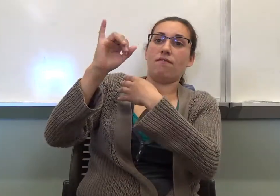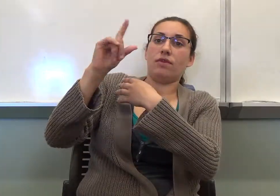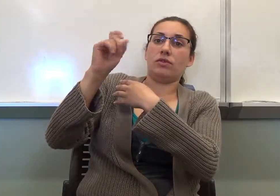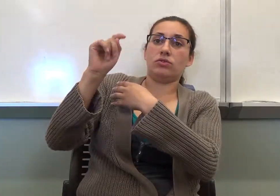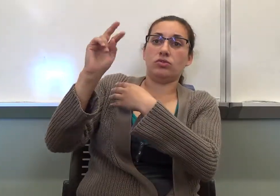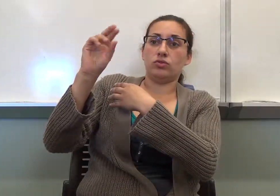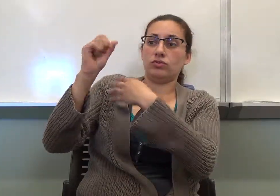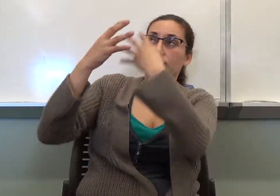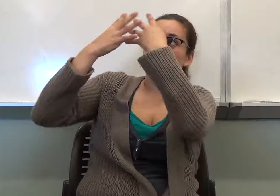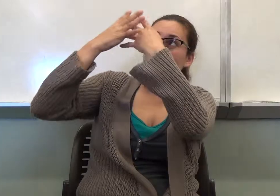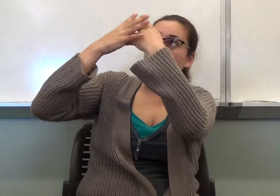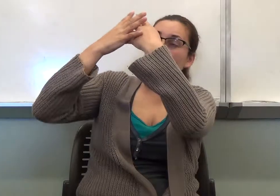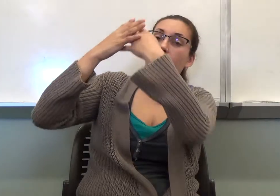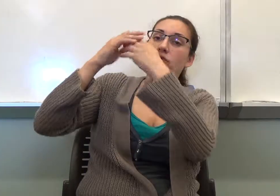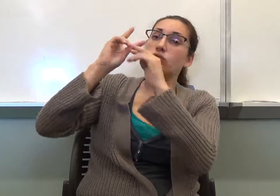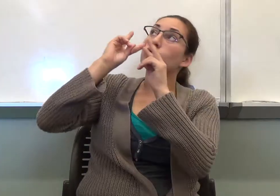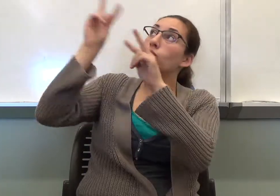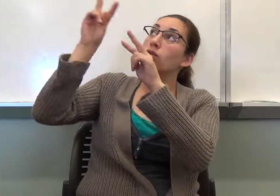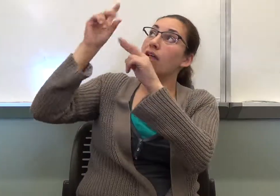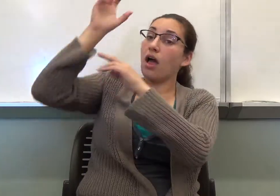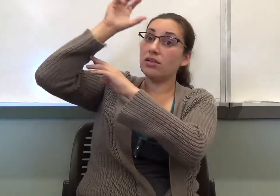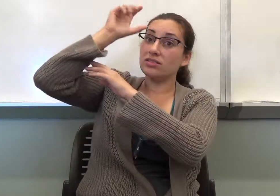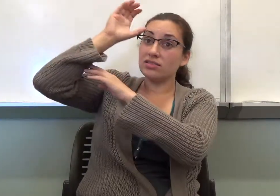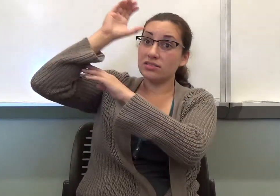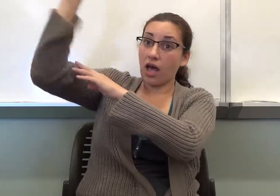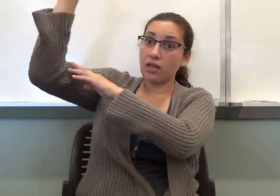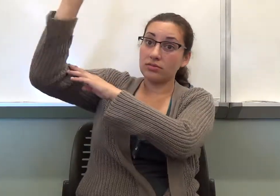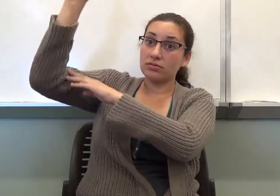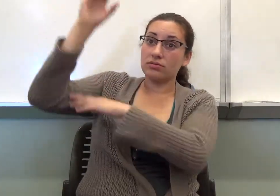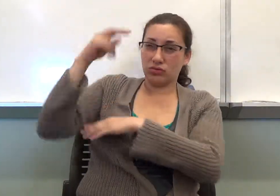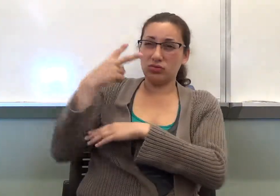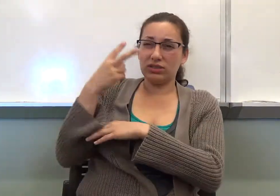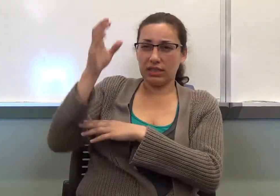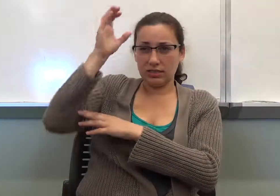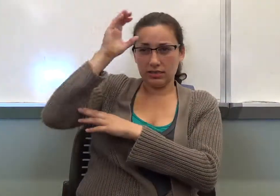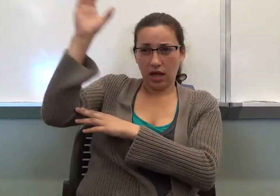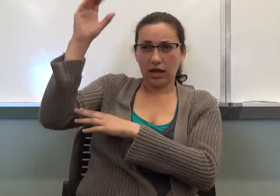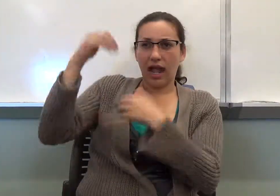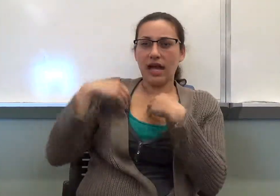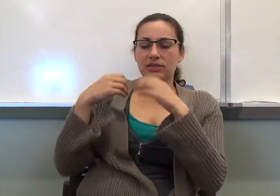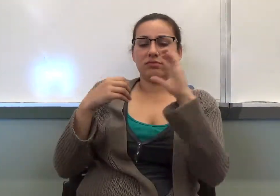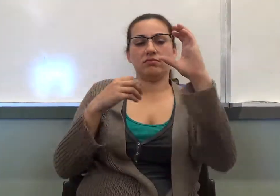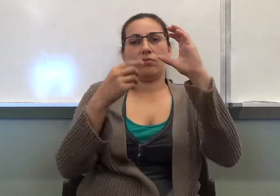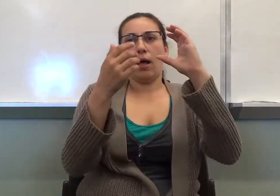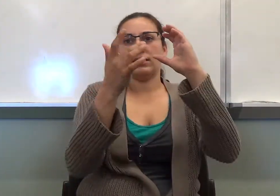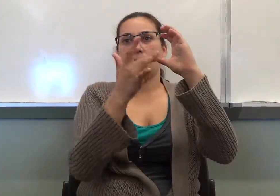kind of interesting because the sun gets a lot of sunspots every once in a while. So you look up there, it's a circle.